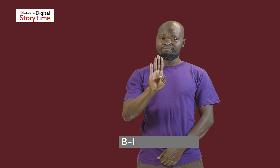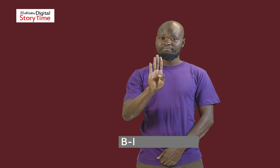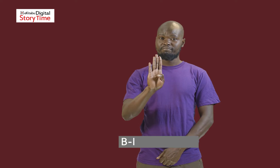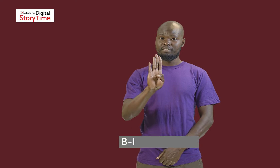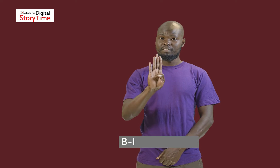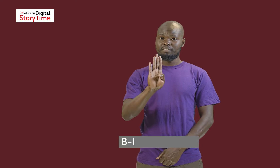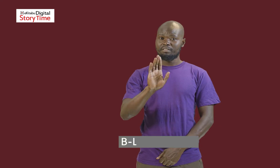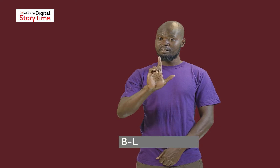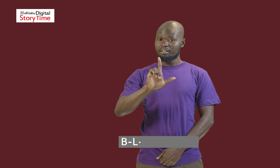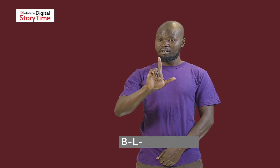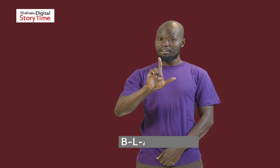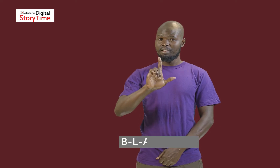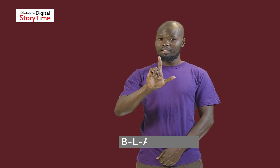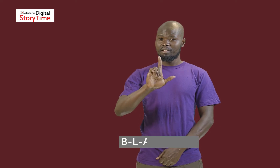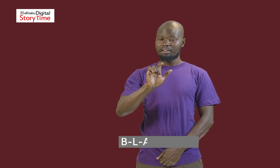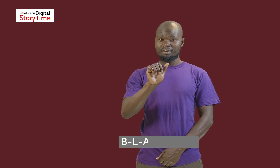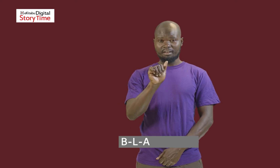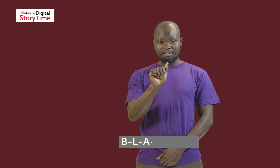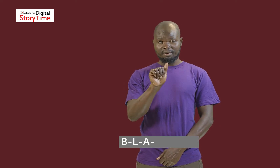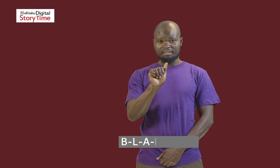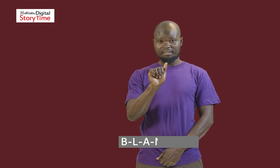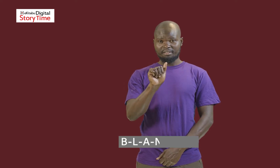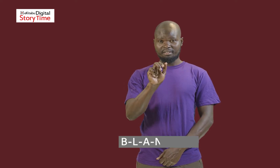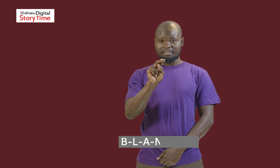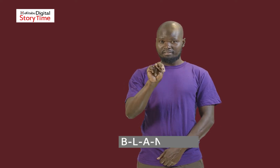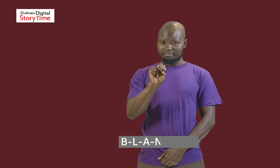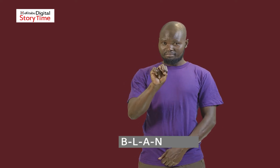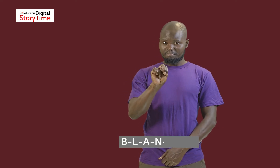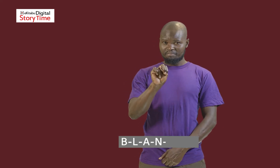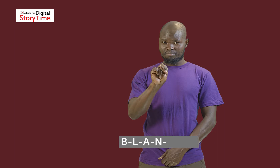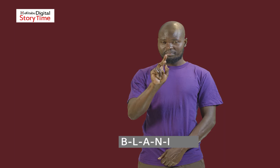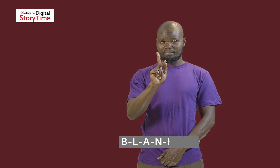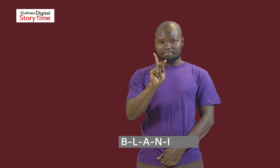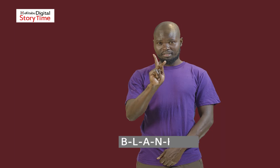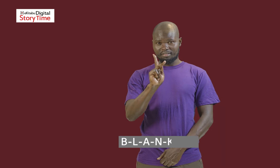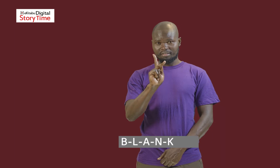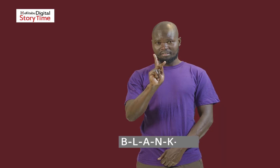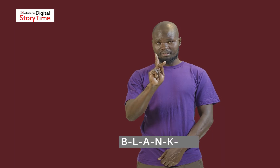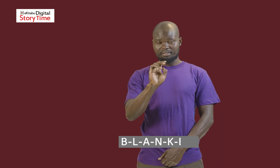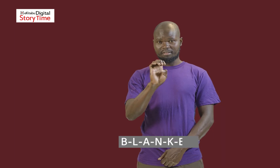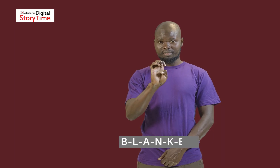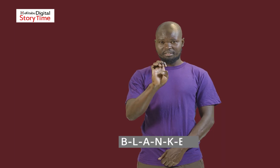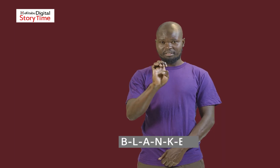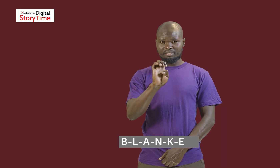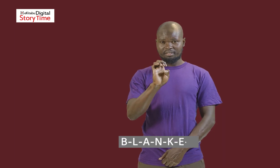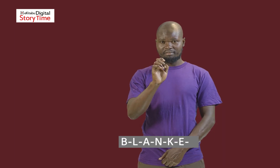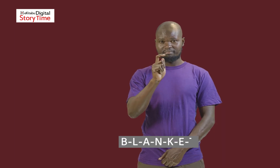B L A N K E